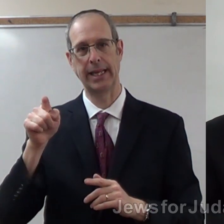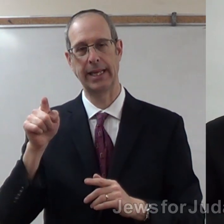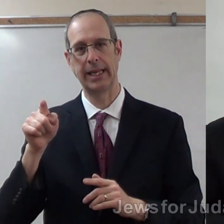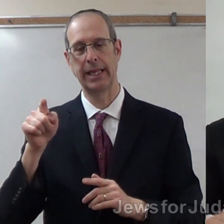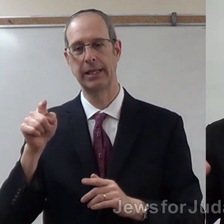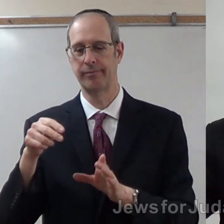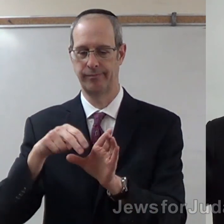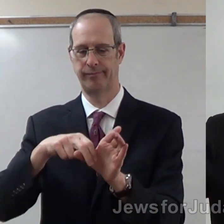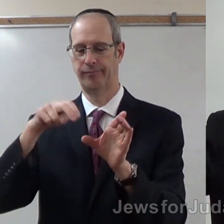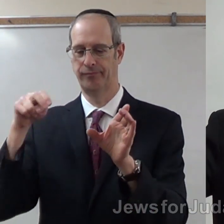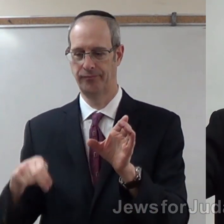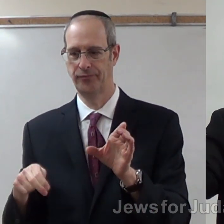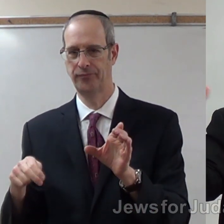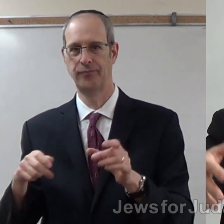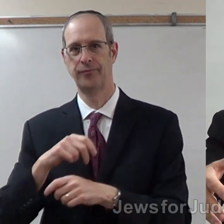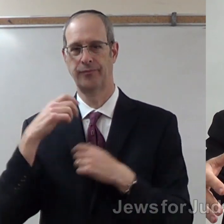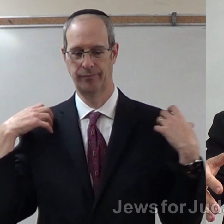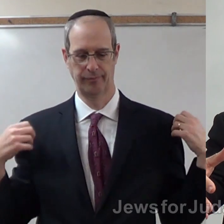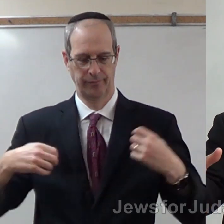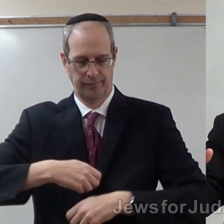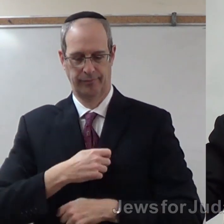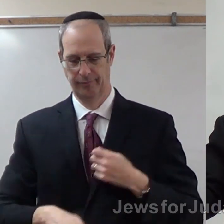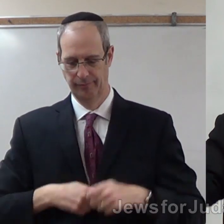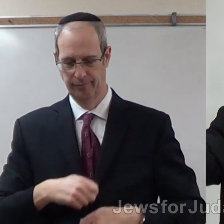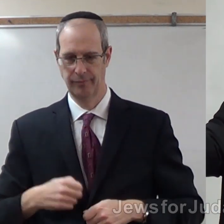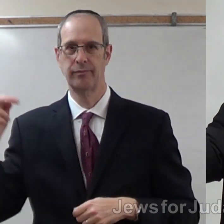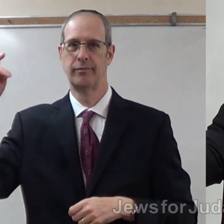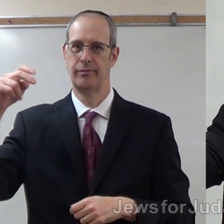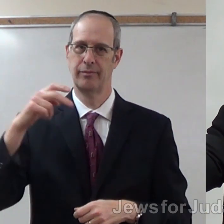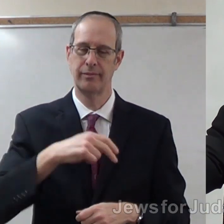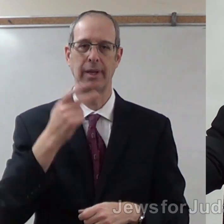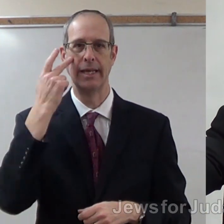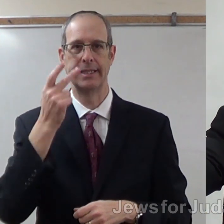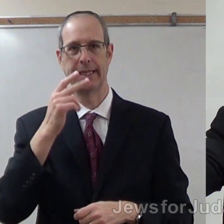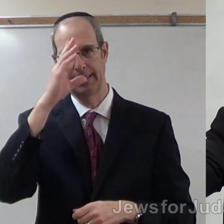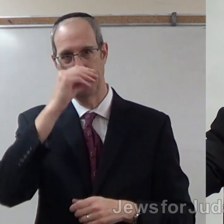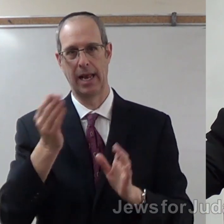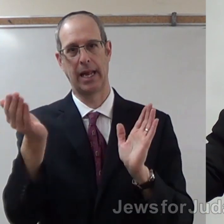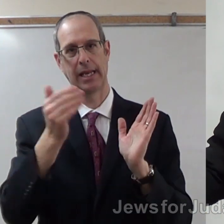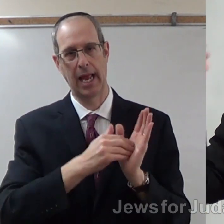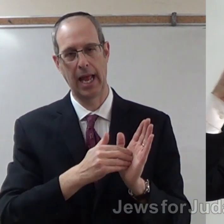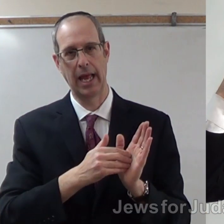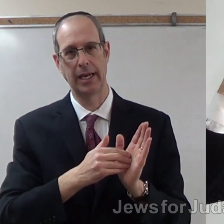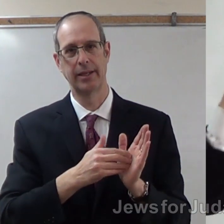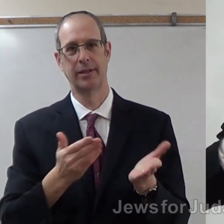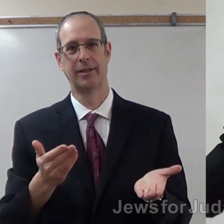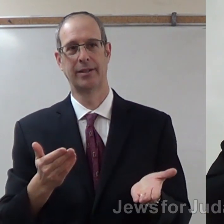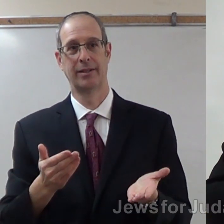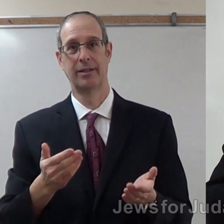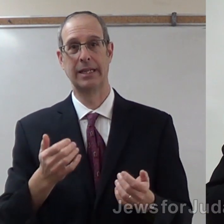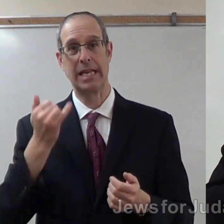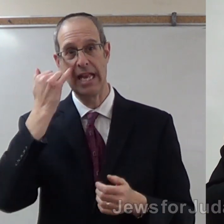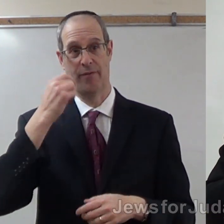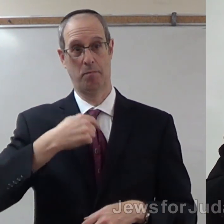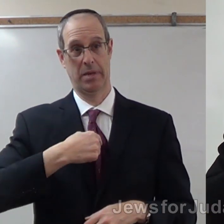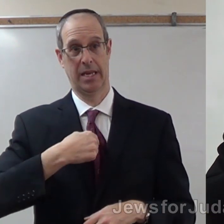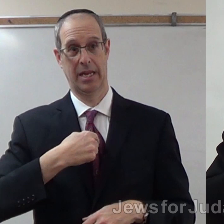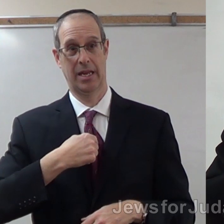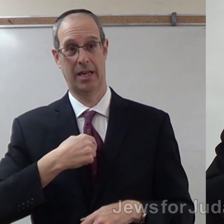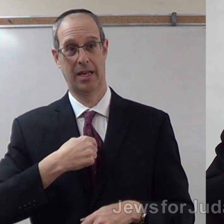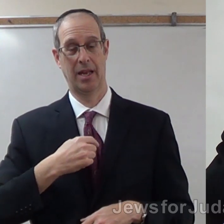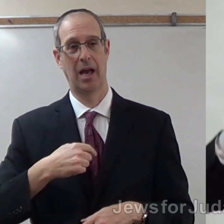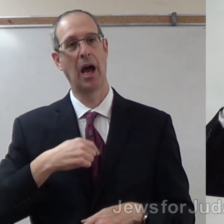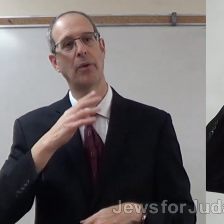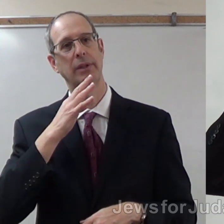bathrobe again, goes downstairs. He sees the same person. You know, if it was me, I